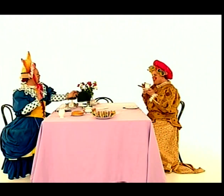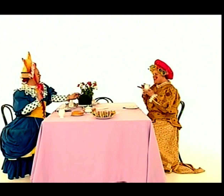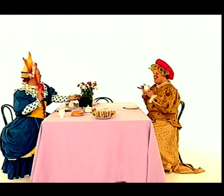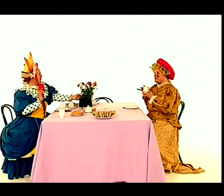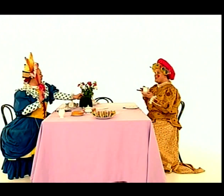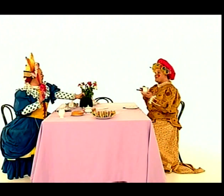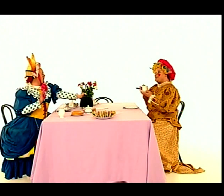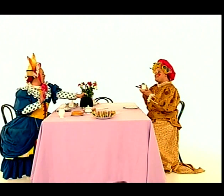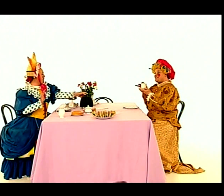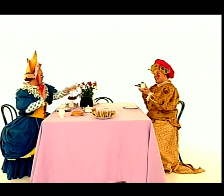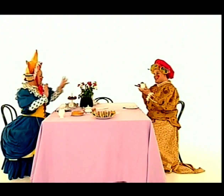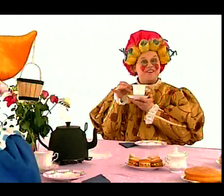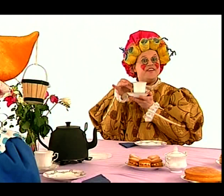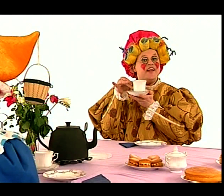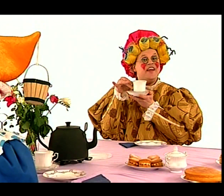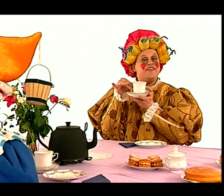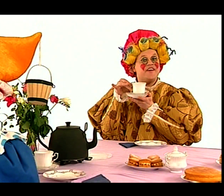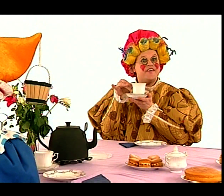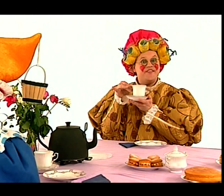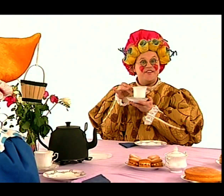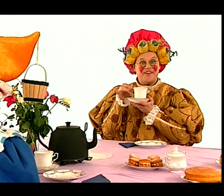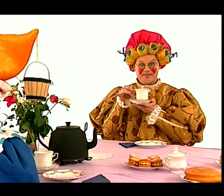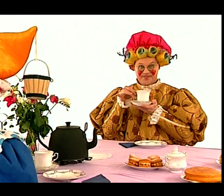Oh, this tea is delicious.